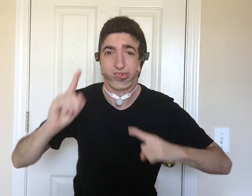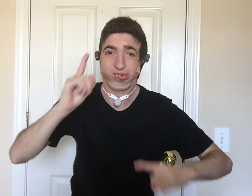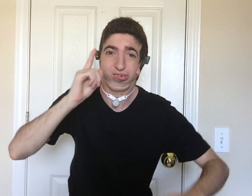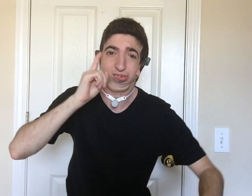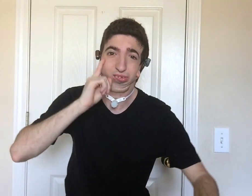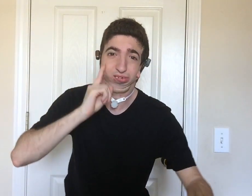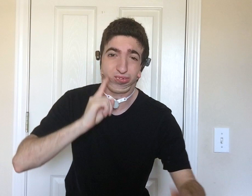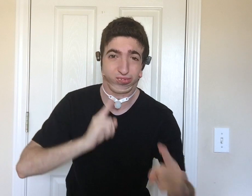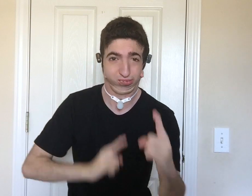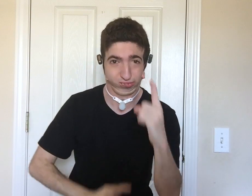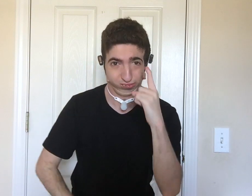it